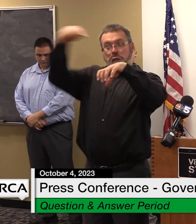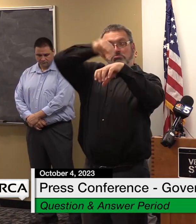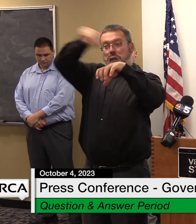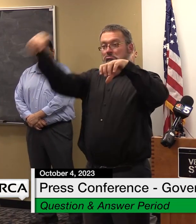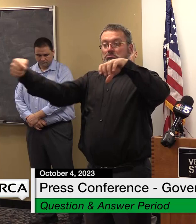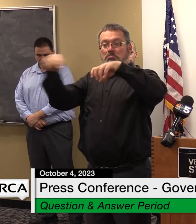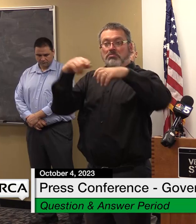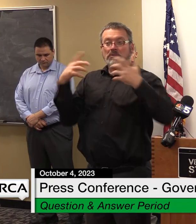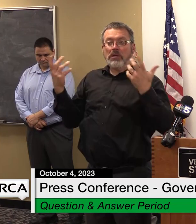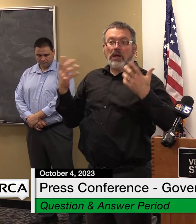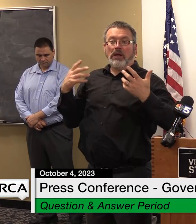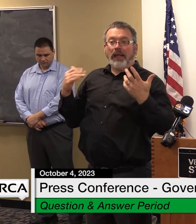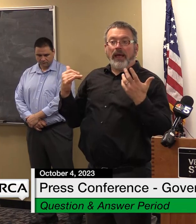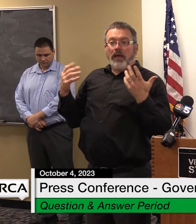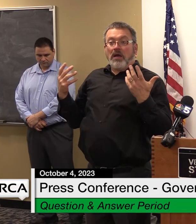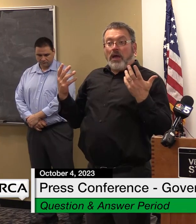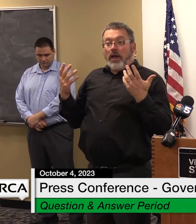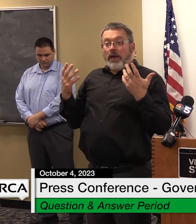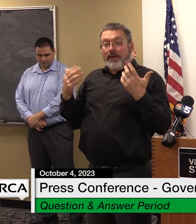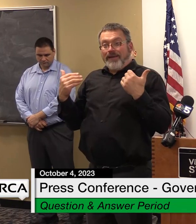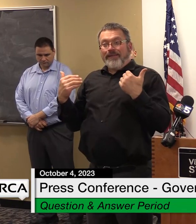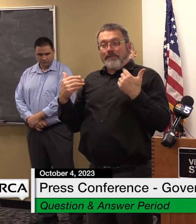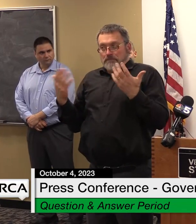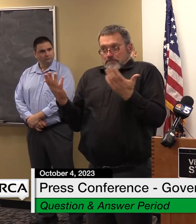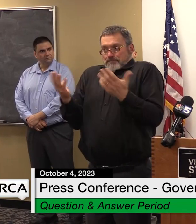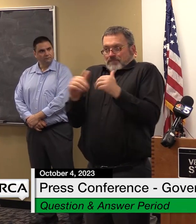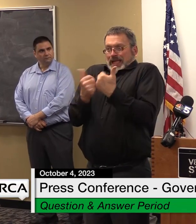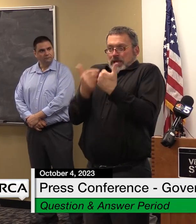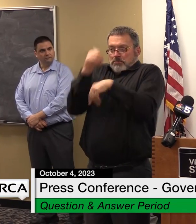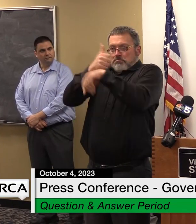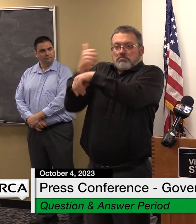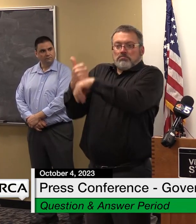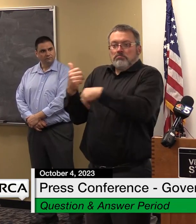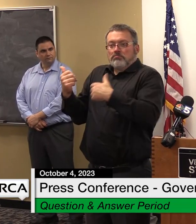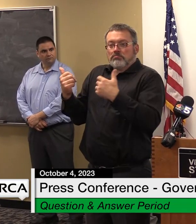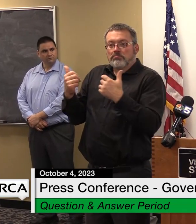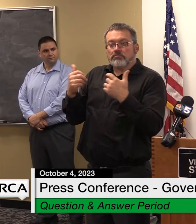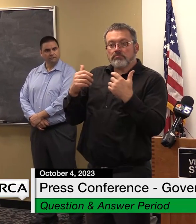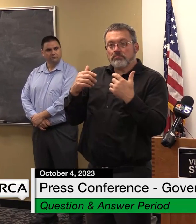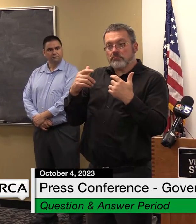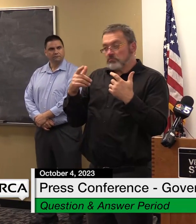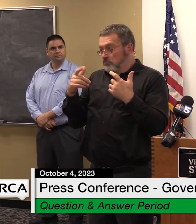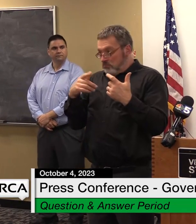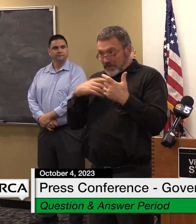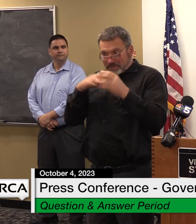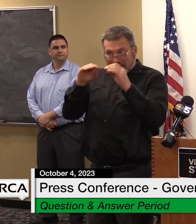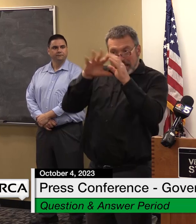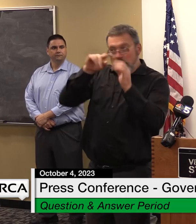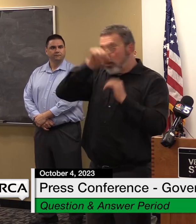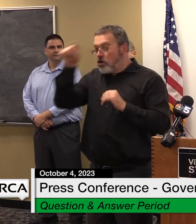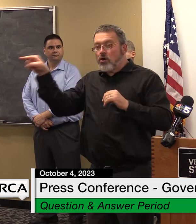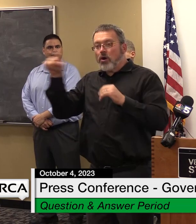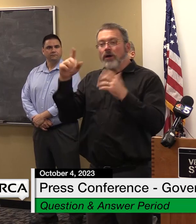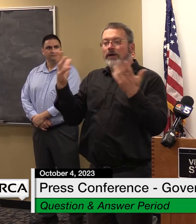the upper elevation. But I didn't know what the route was and what the difficulties were in doing